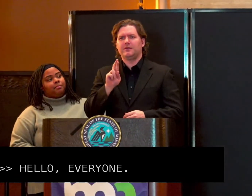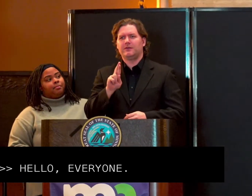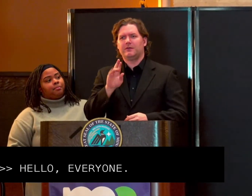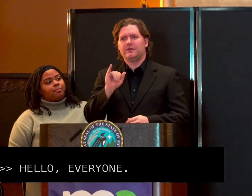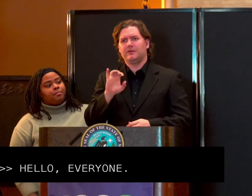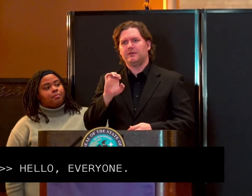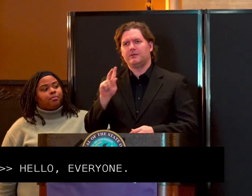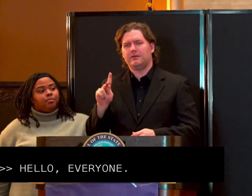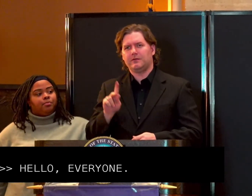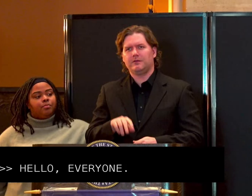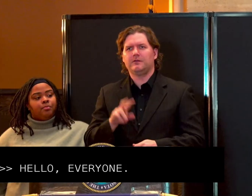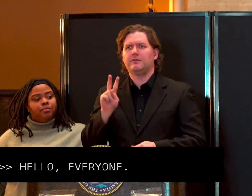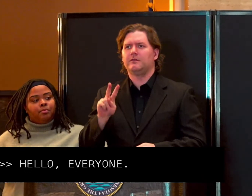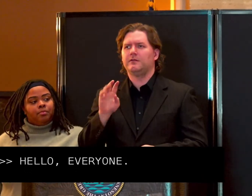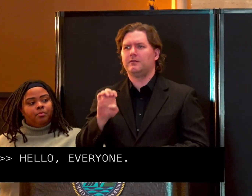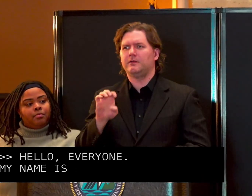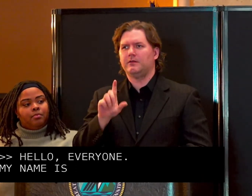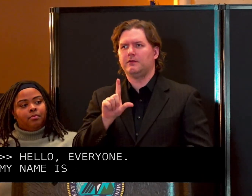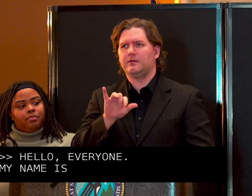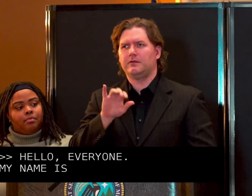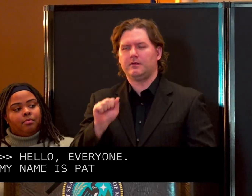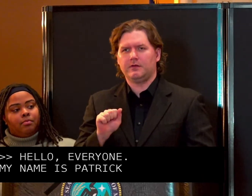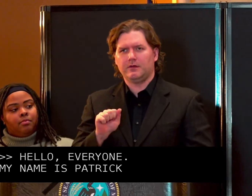My name is Patrick Vellia.